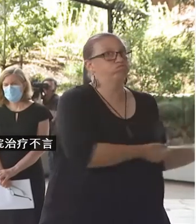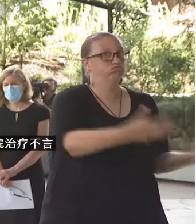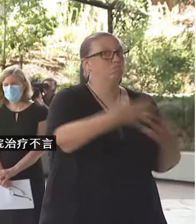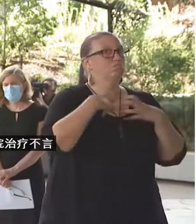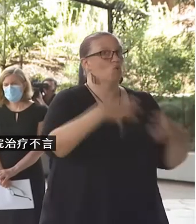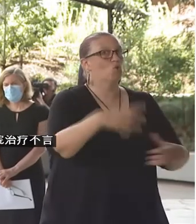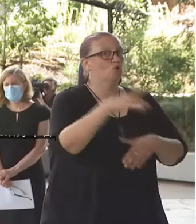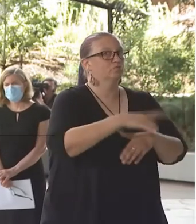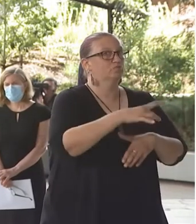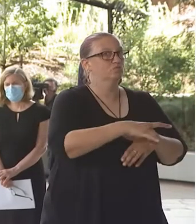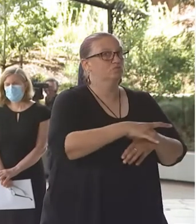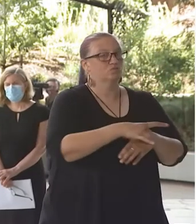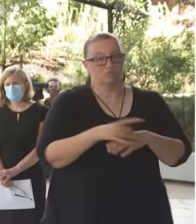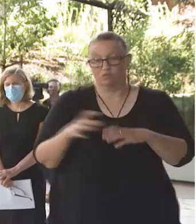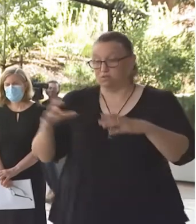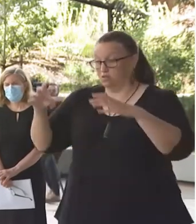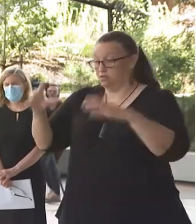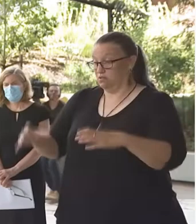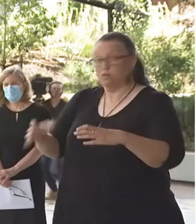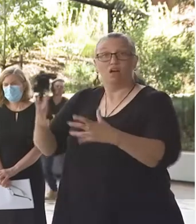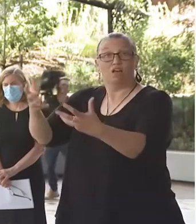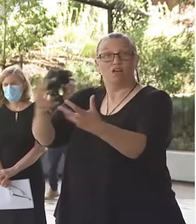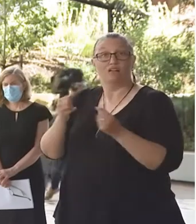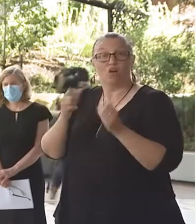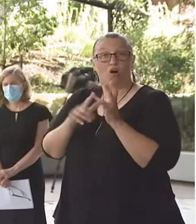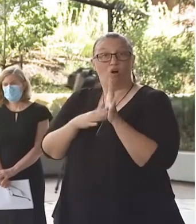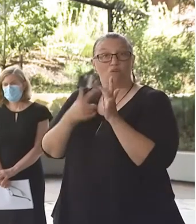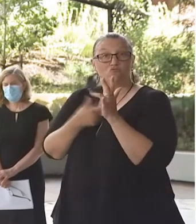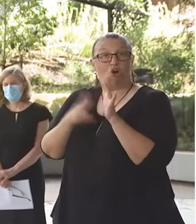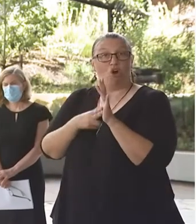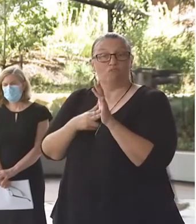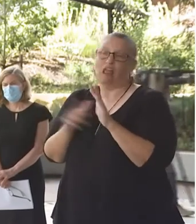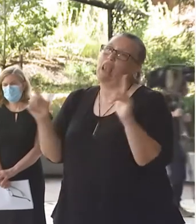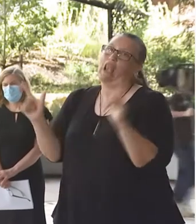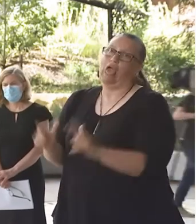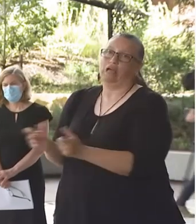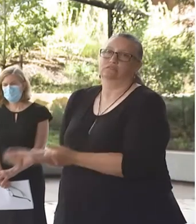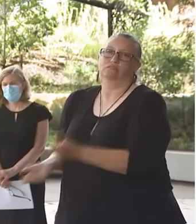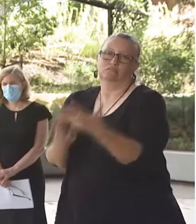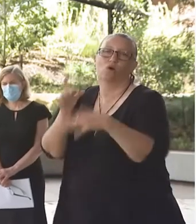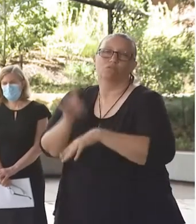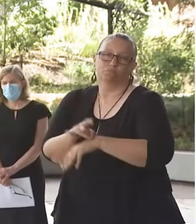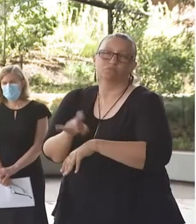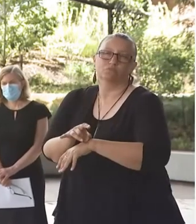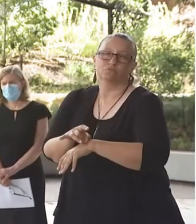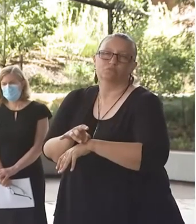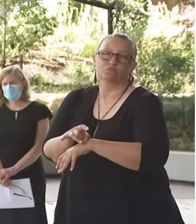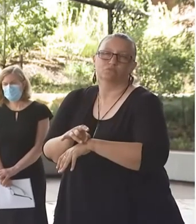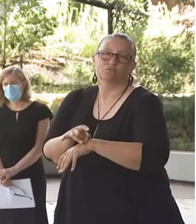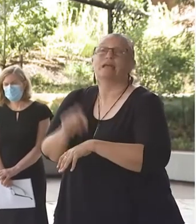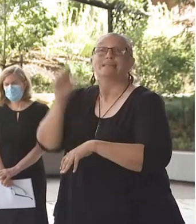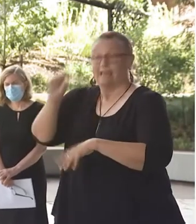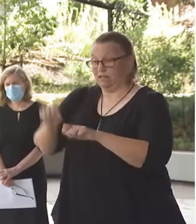regard. And also the length of stay is lower. But the consequence of that for our health system is that